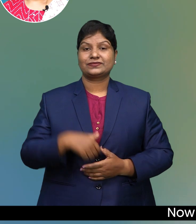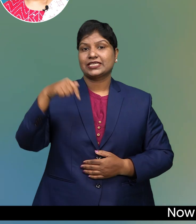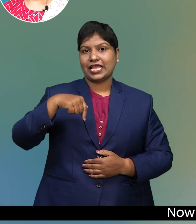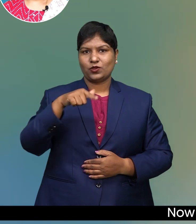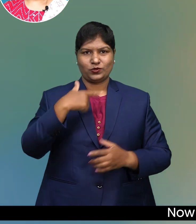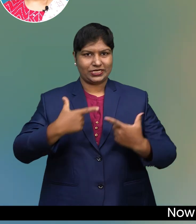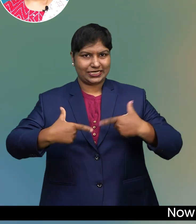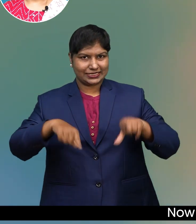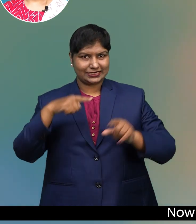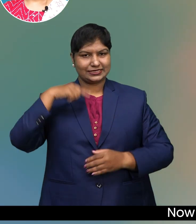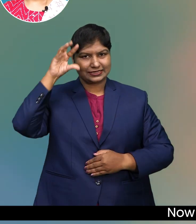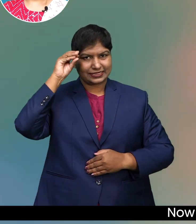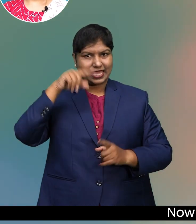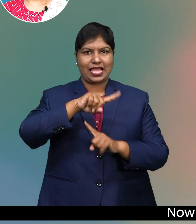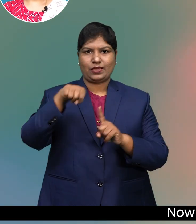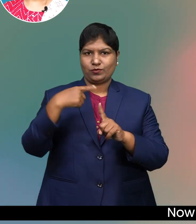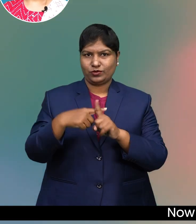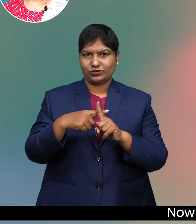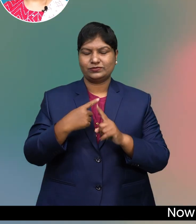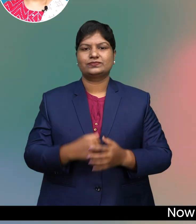Now, let us learn about